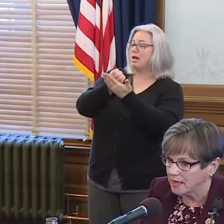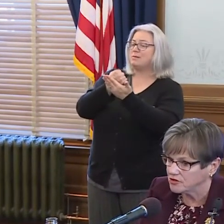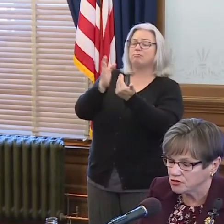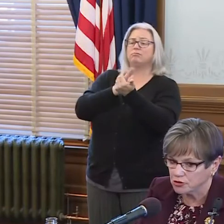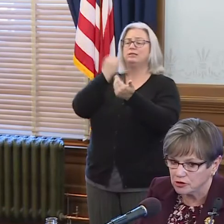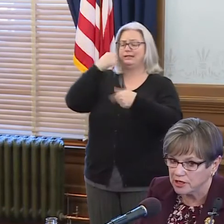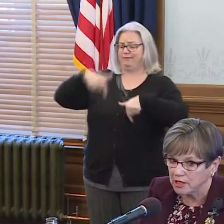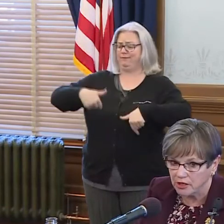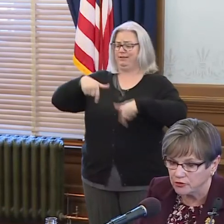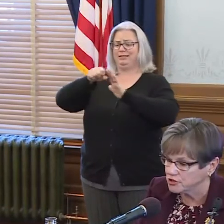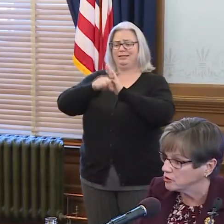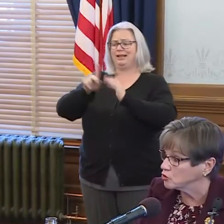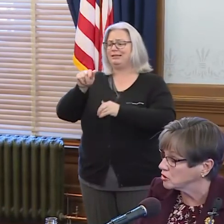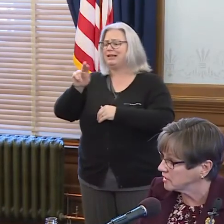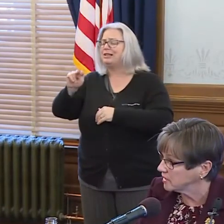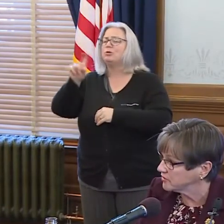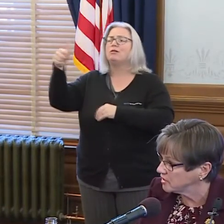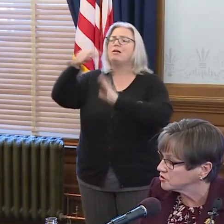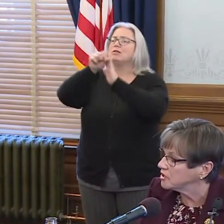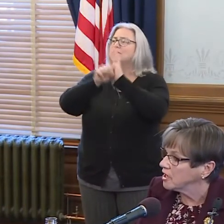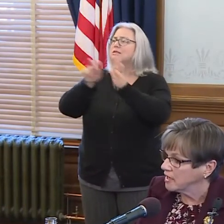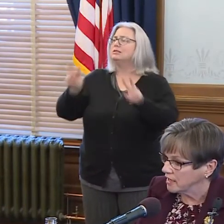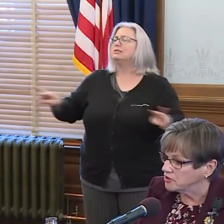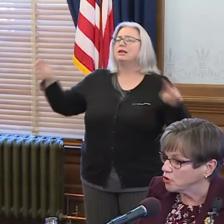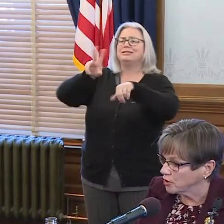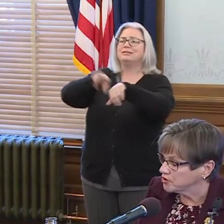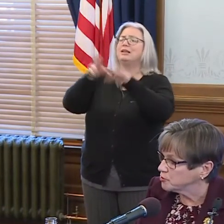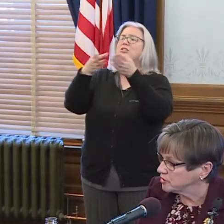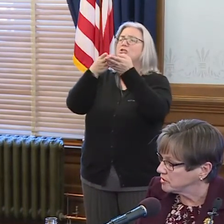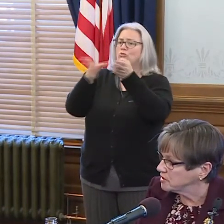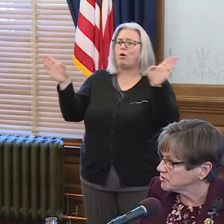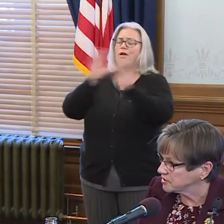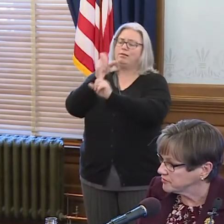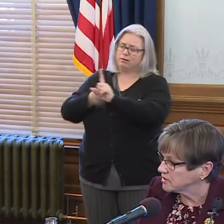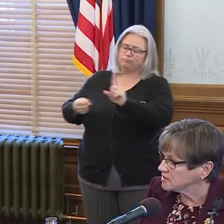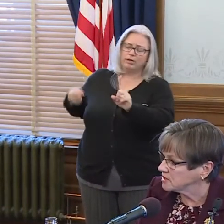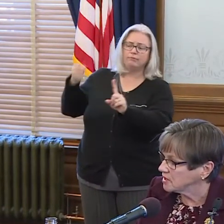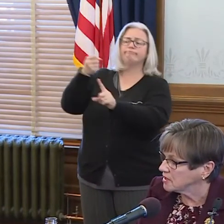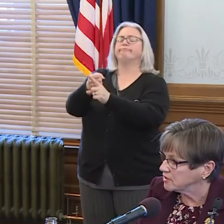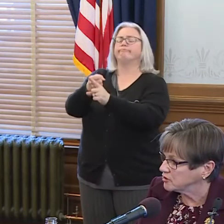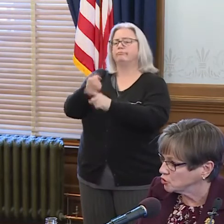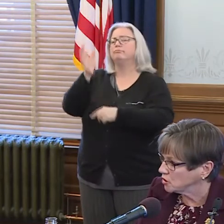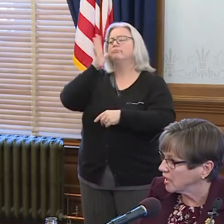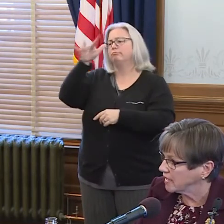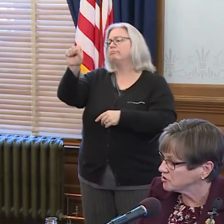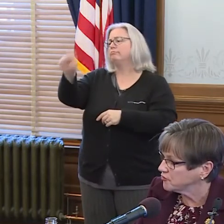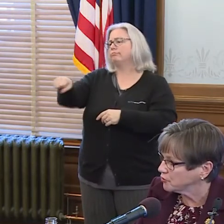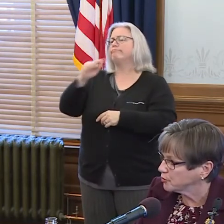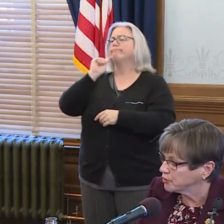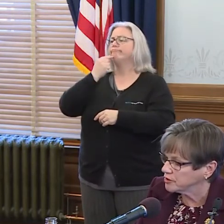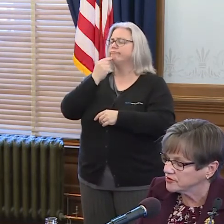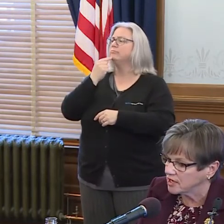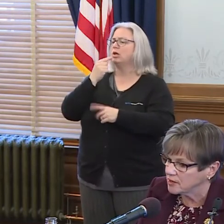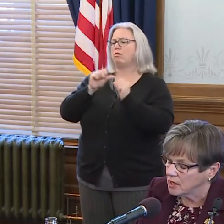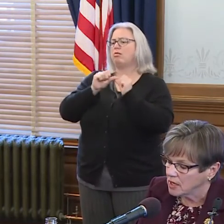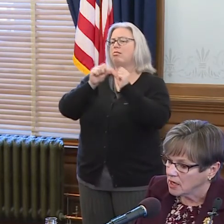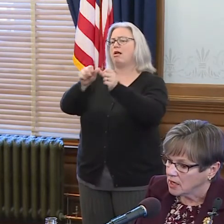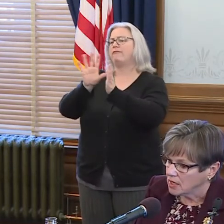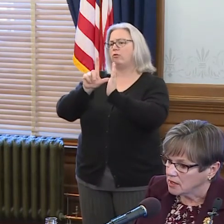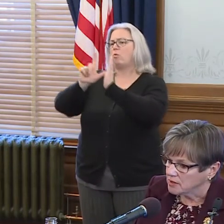at Kansas or you're looking at any other state or you're looking at the nation, is going to be significant and could last for a period of